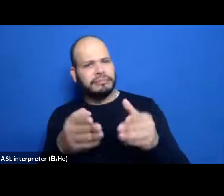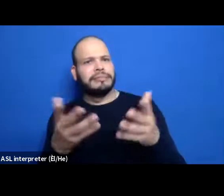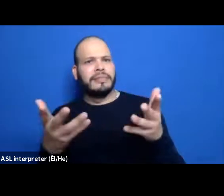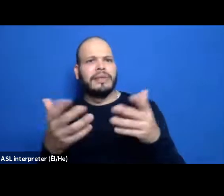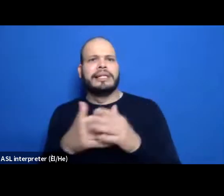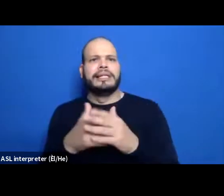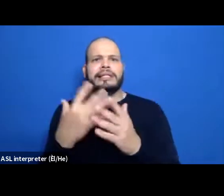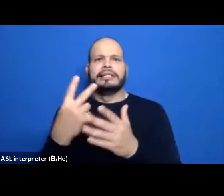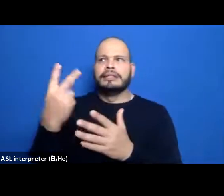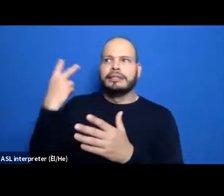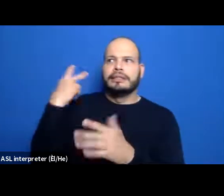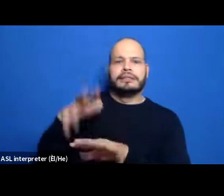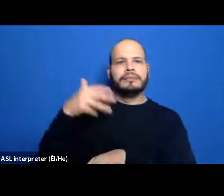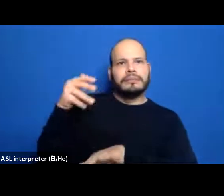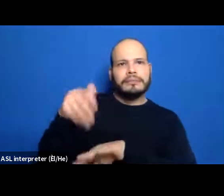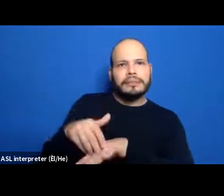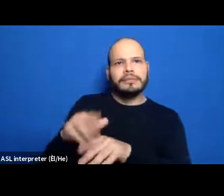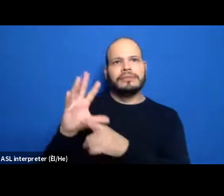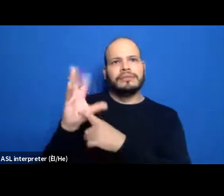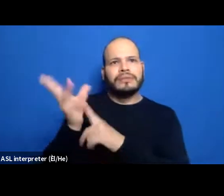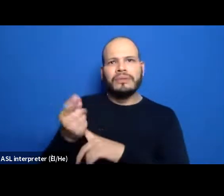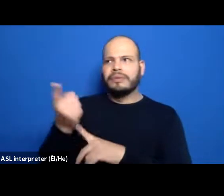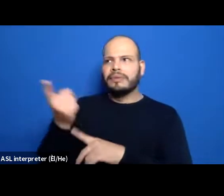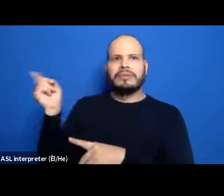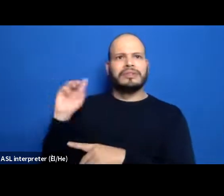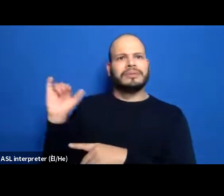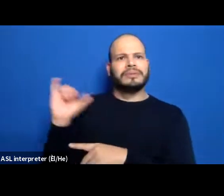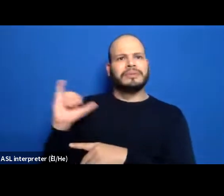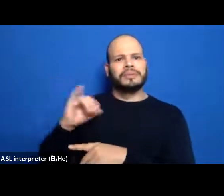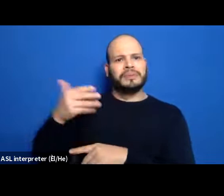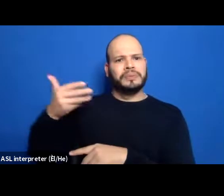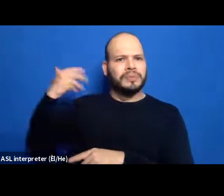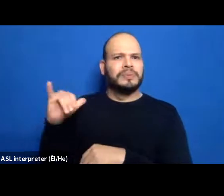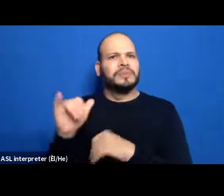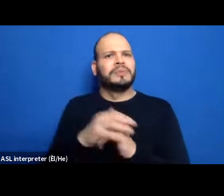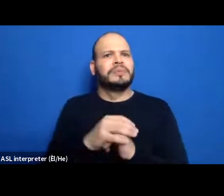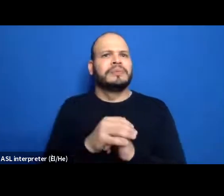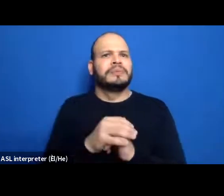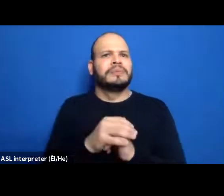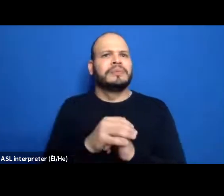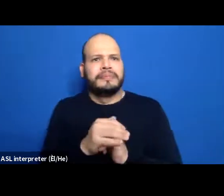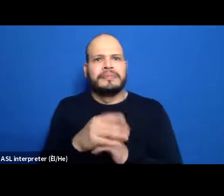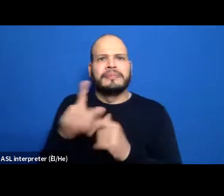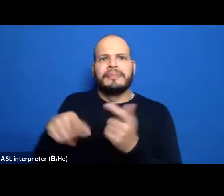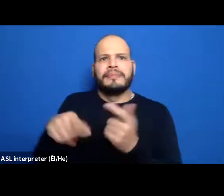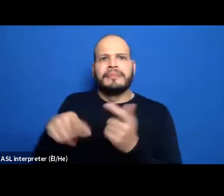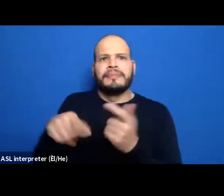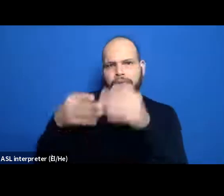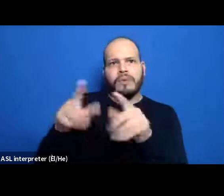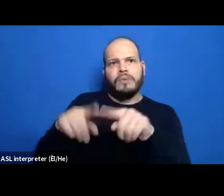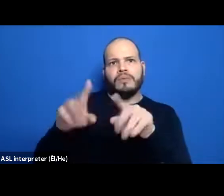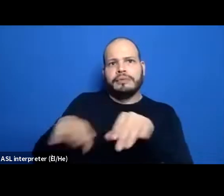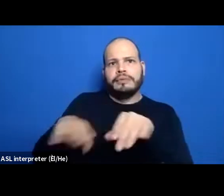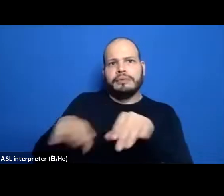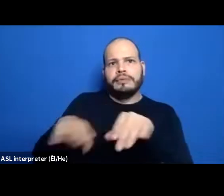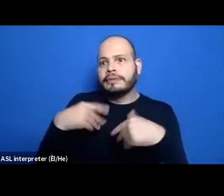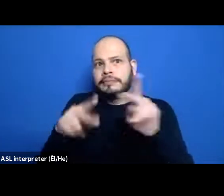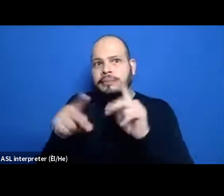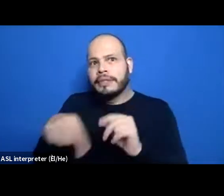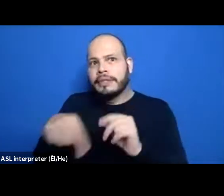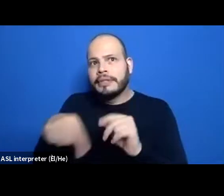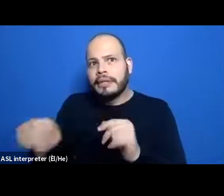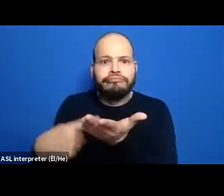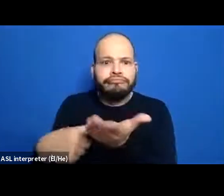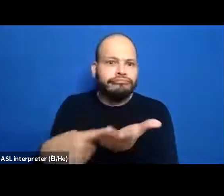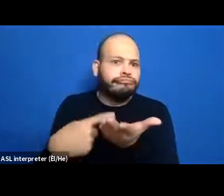my young people, when I'm speaking to myself, right, because teaching is very much a spiritual practice. Not only are you trying to cultivate young people, but you are